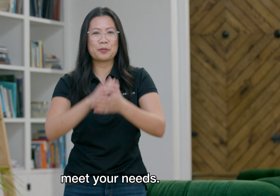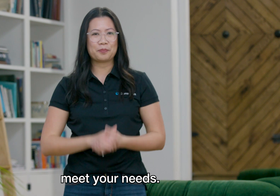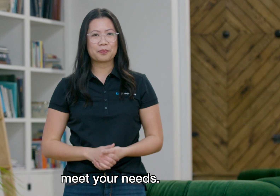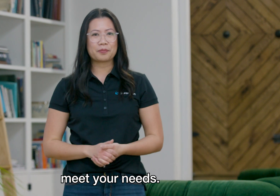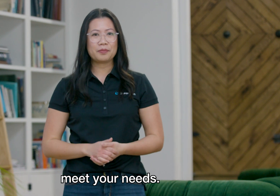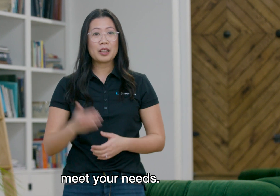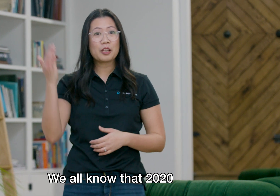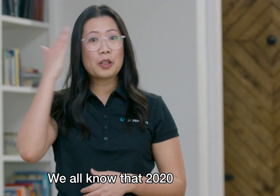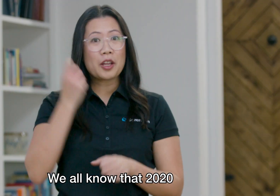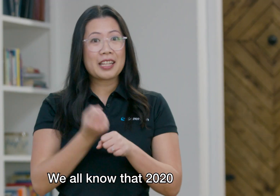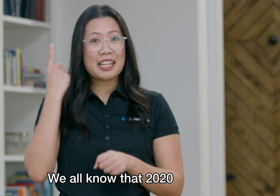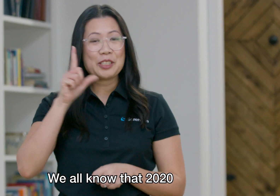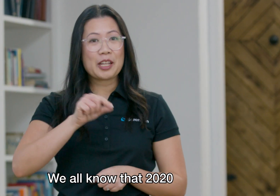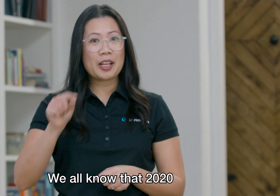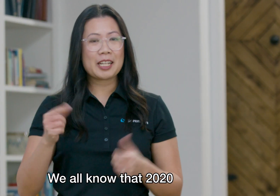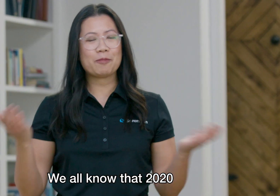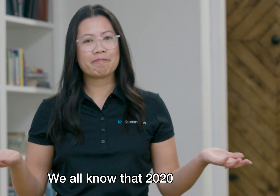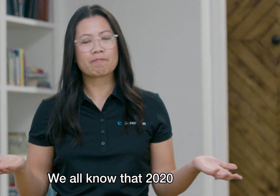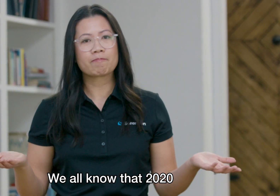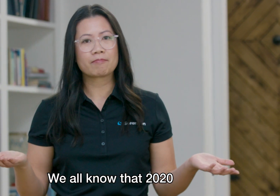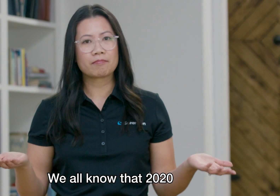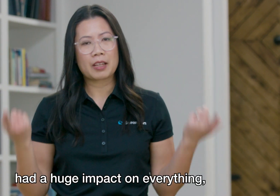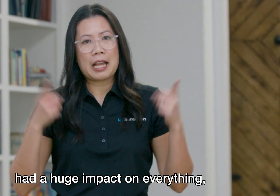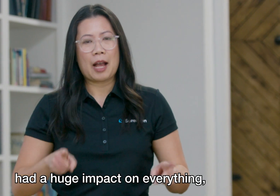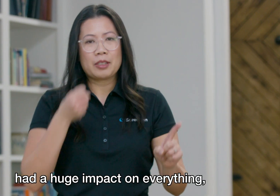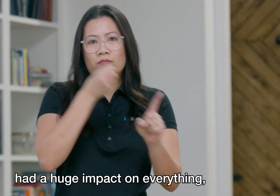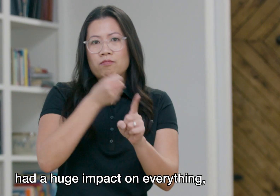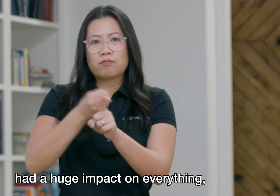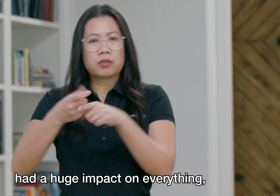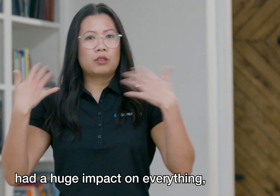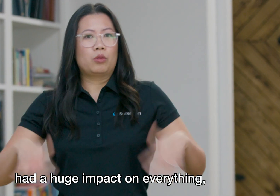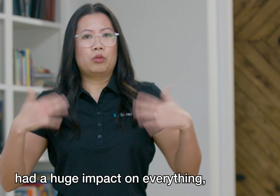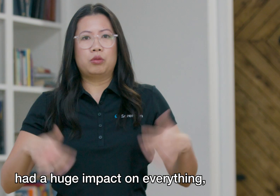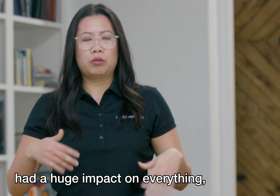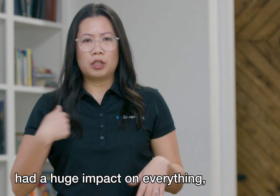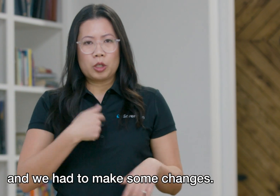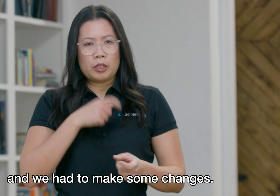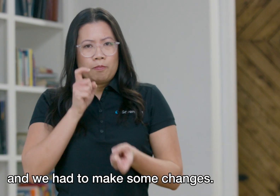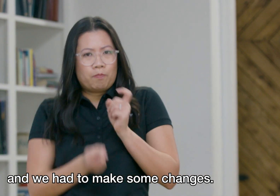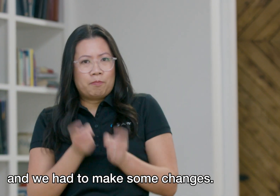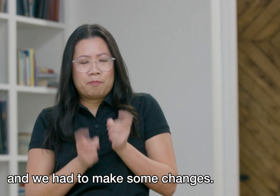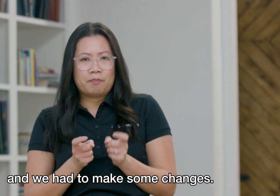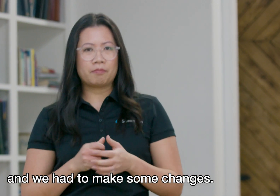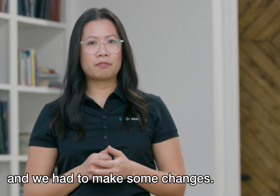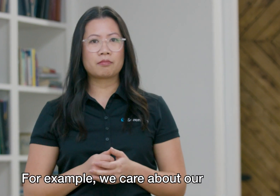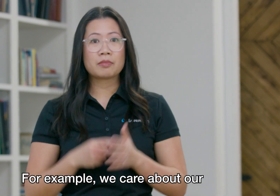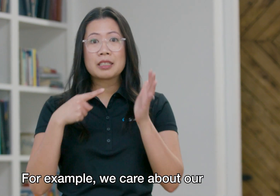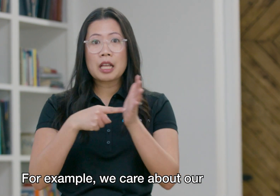meet your needs. We all know that 2020 had a huge impact on everything, and we had to make some changes. For